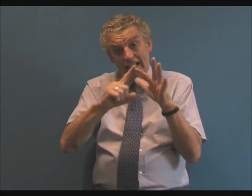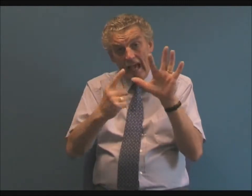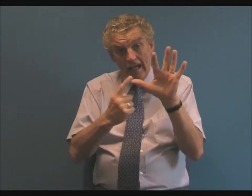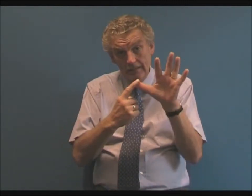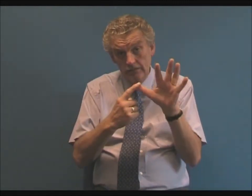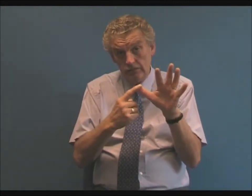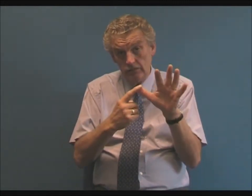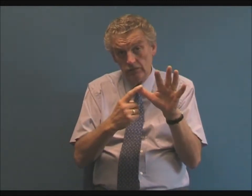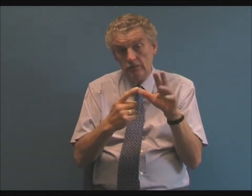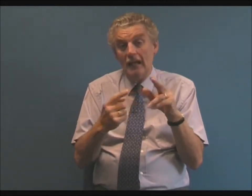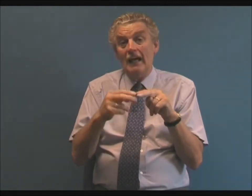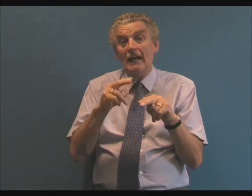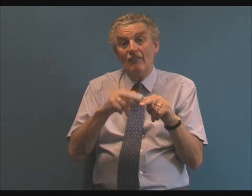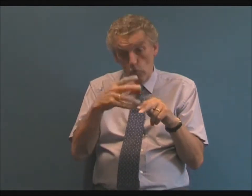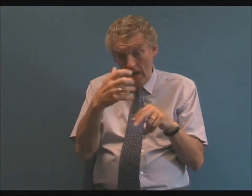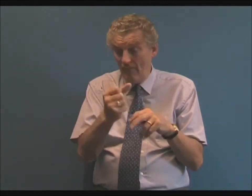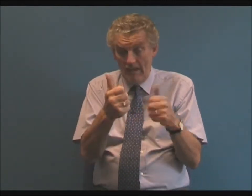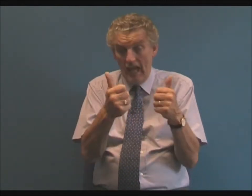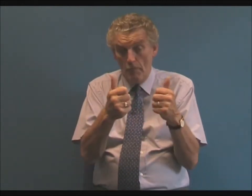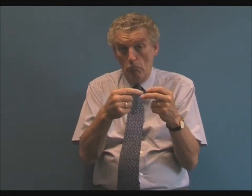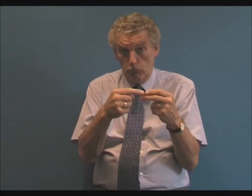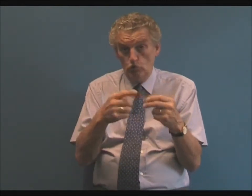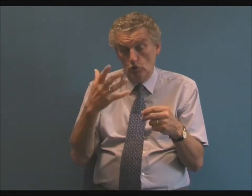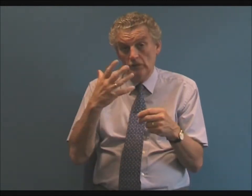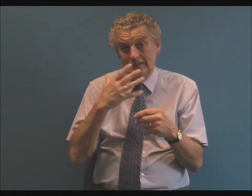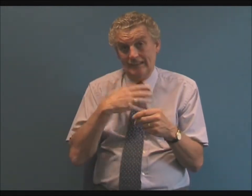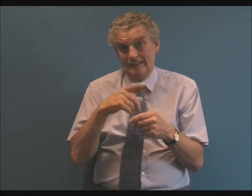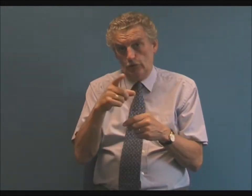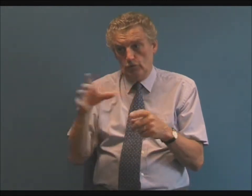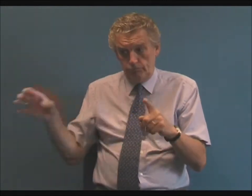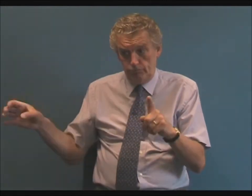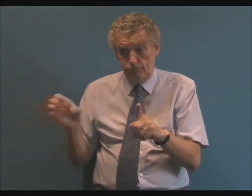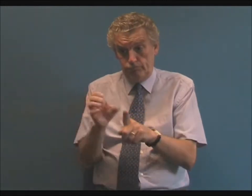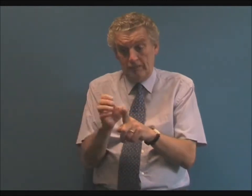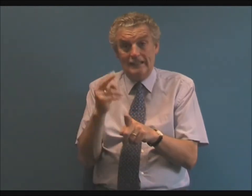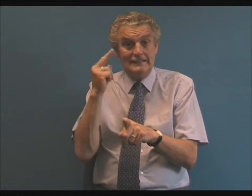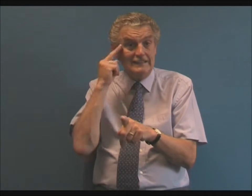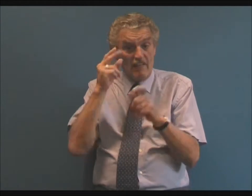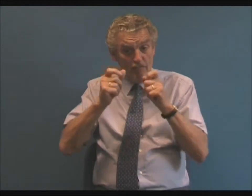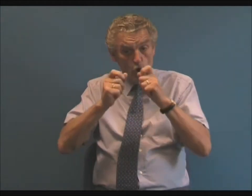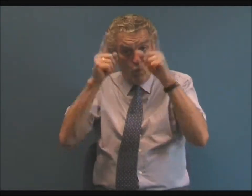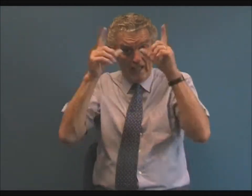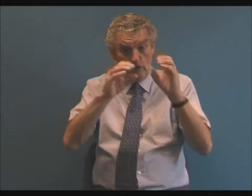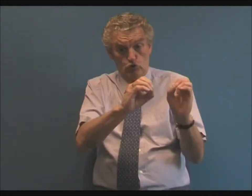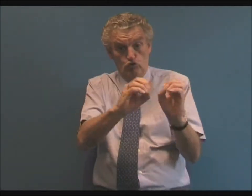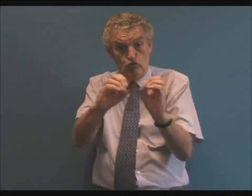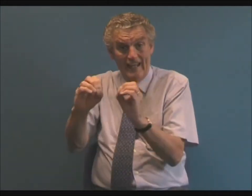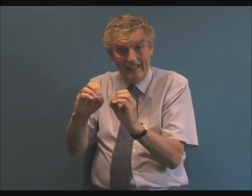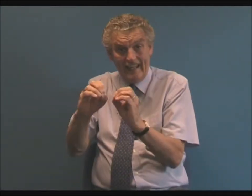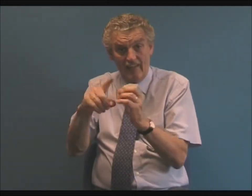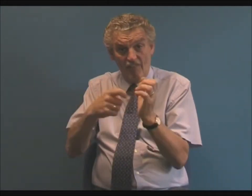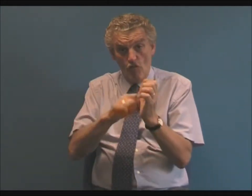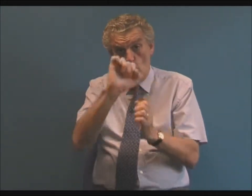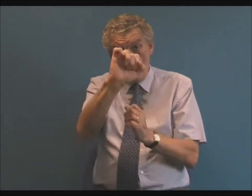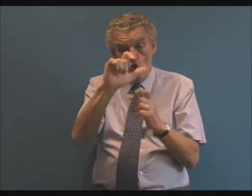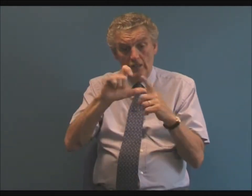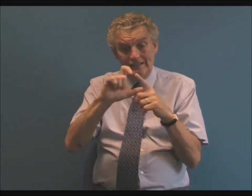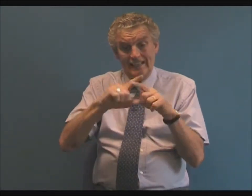all. Now, if you've got enough disability employment advisors, that's okay. But what